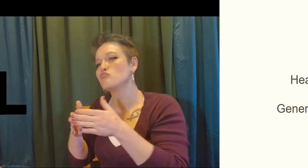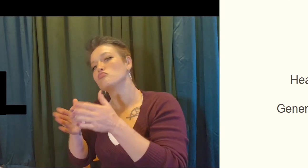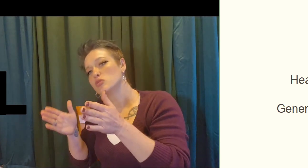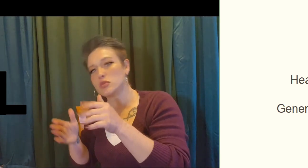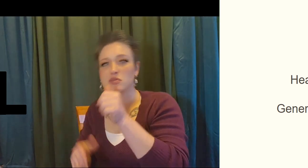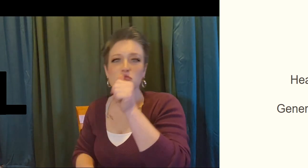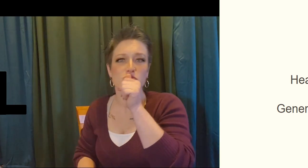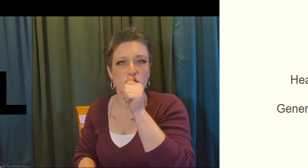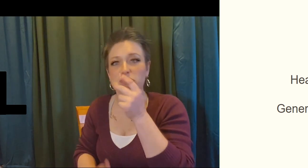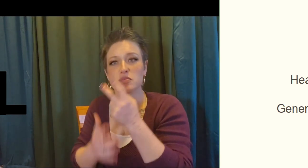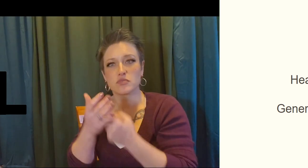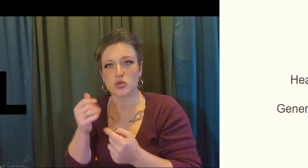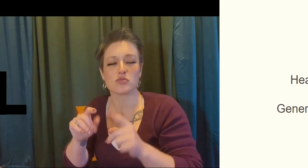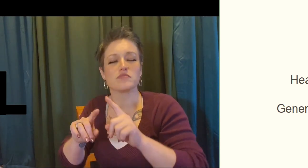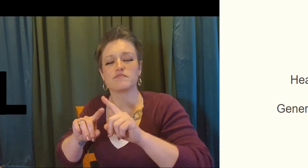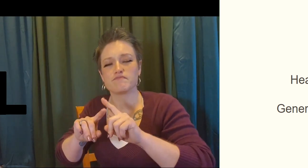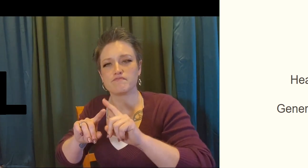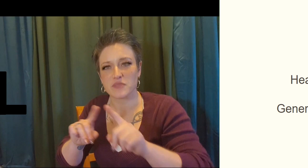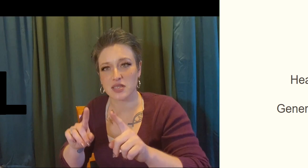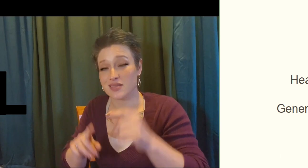generally classroom teachers.